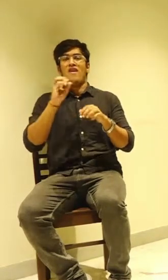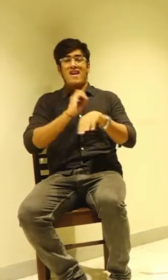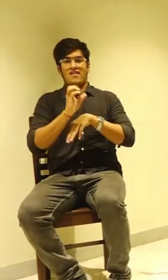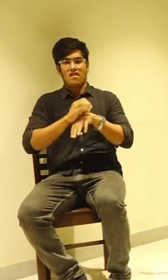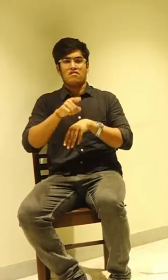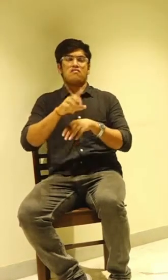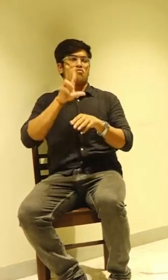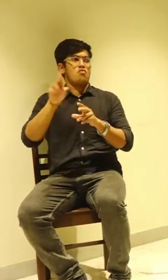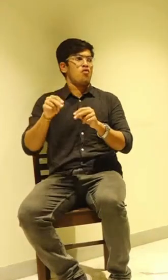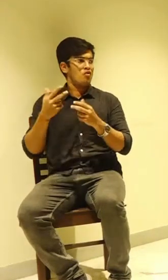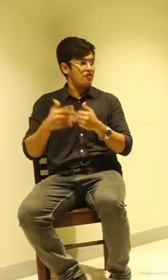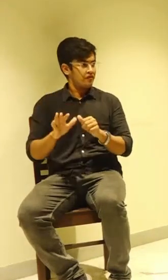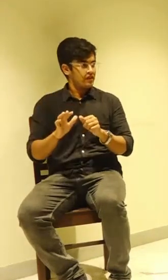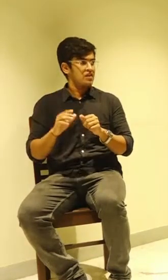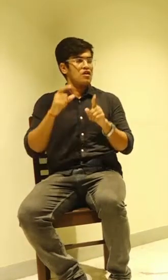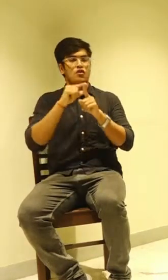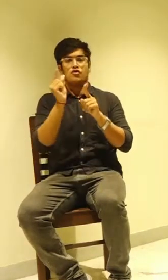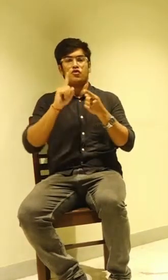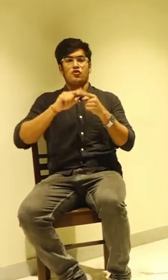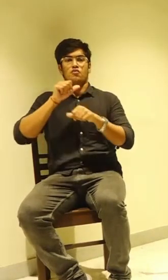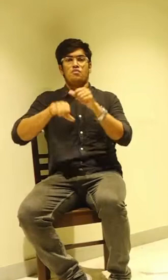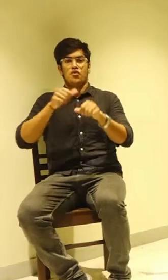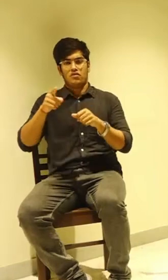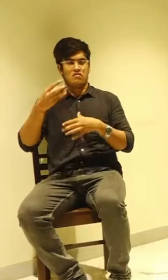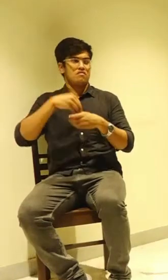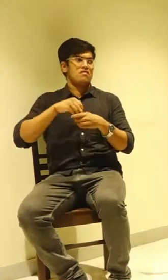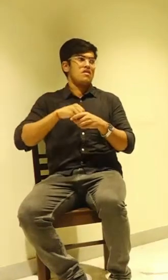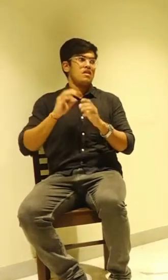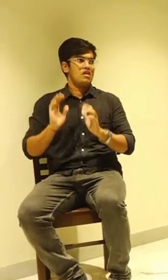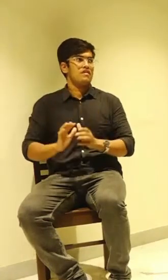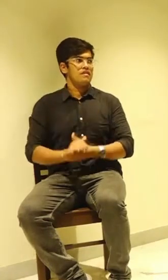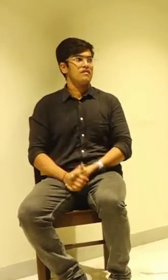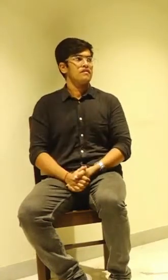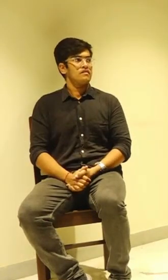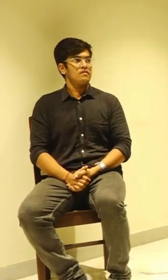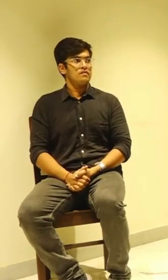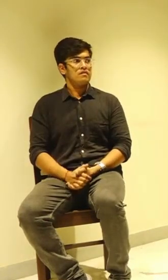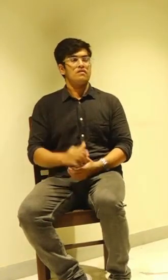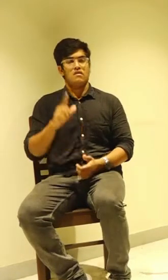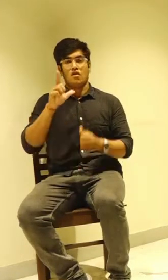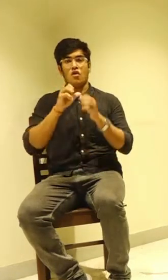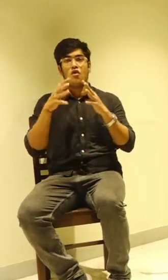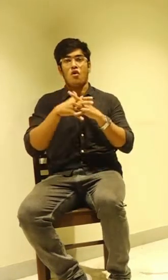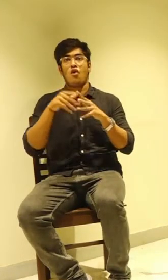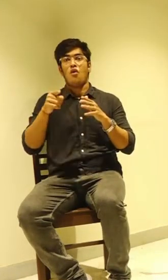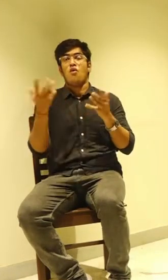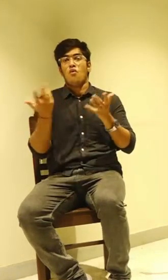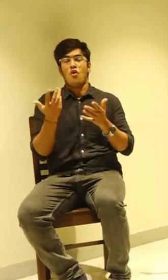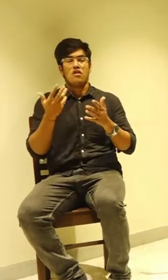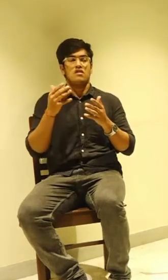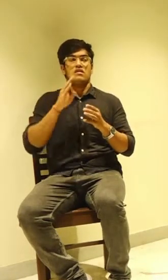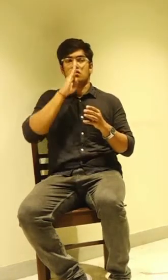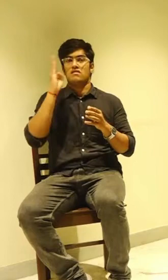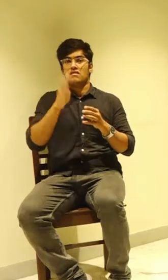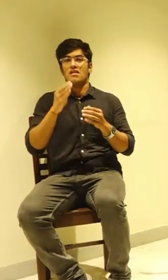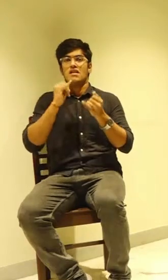of the constitution, and laws meant to give effect to directive principles of state policy would be subject matter of